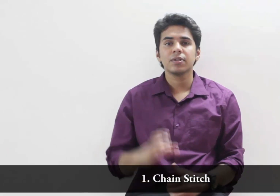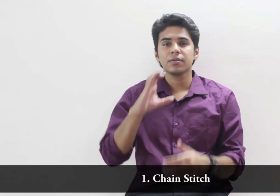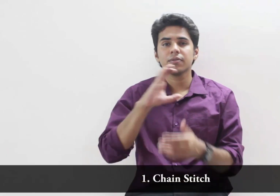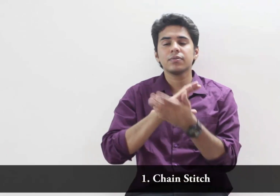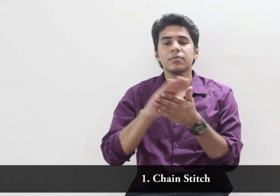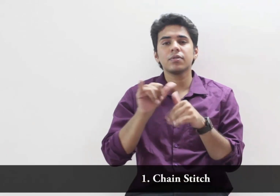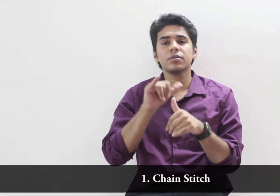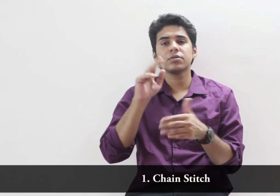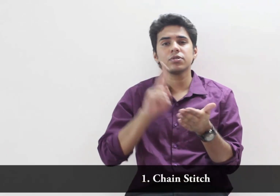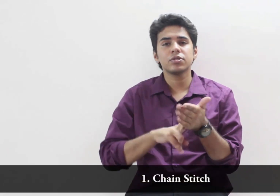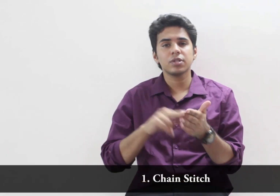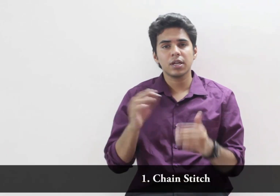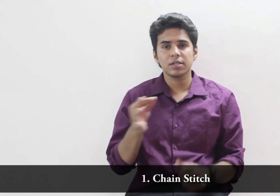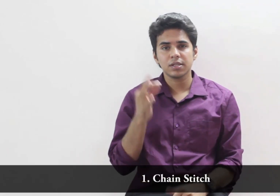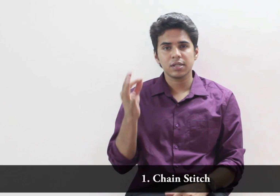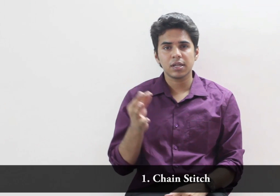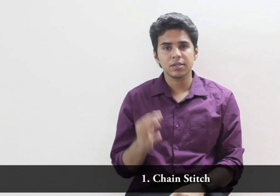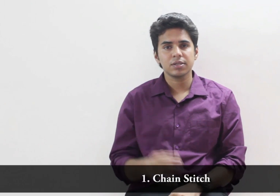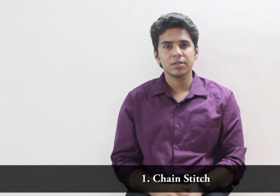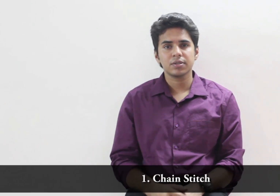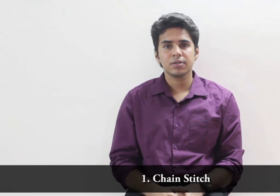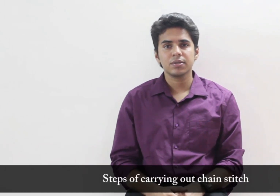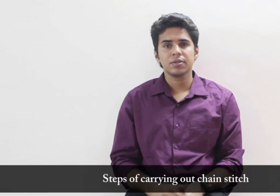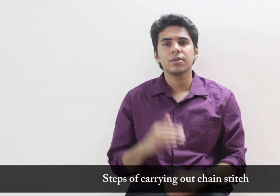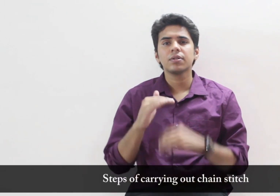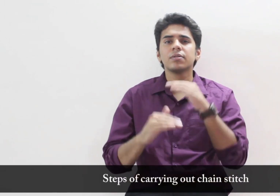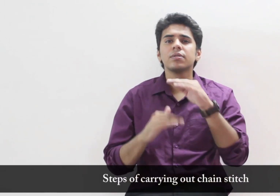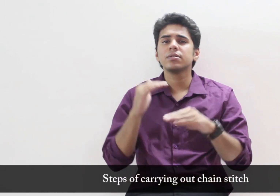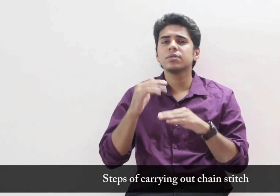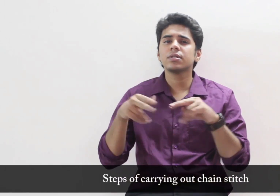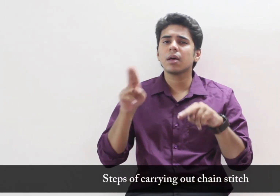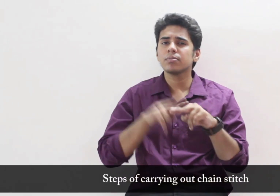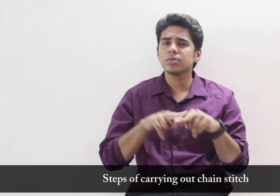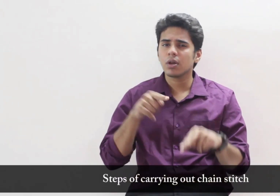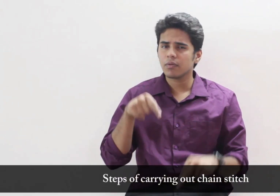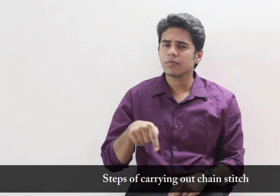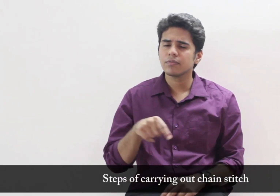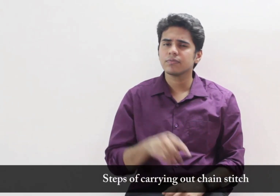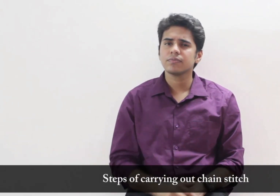Number 1. Chain stitch. Steps of carrying out chain stitch.